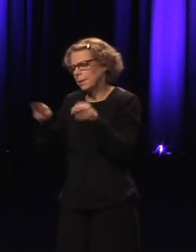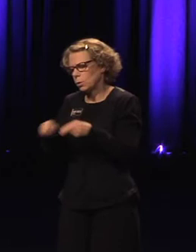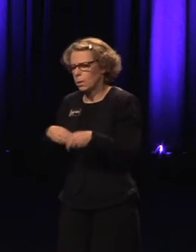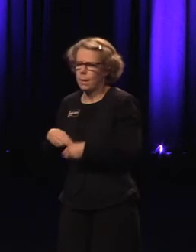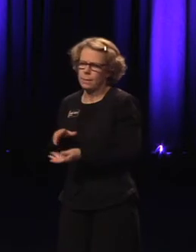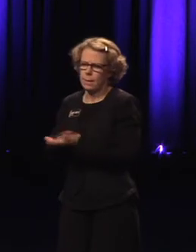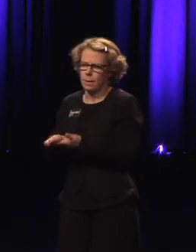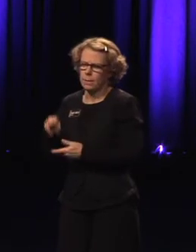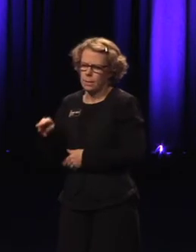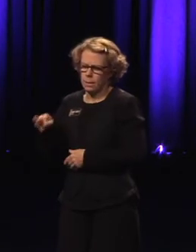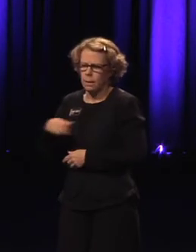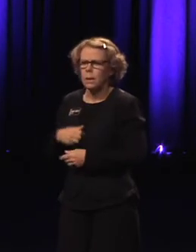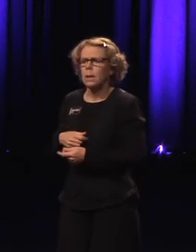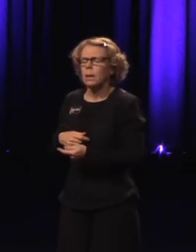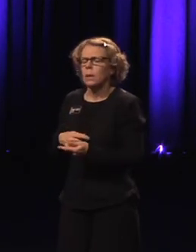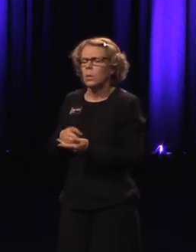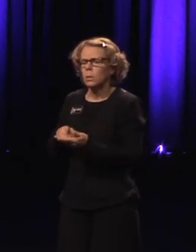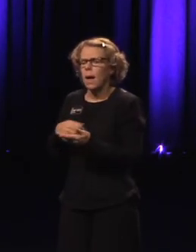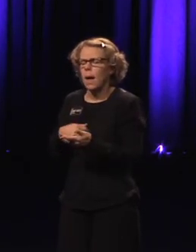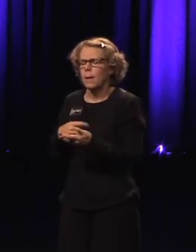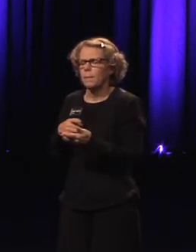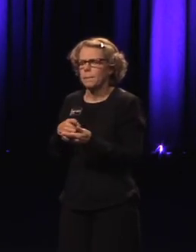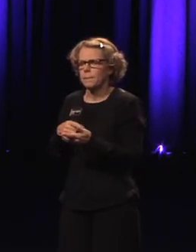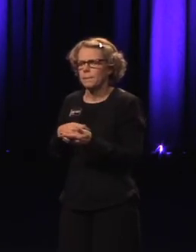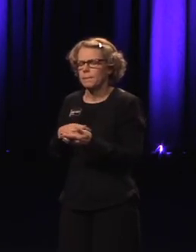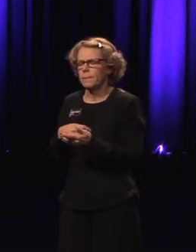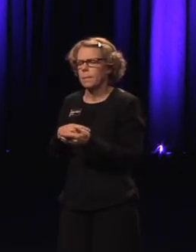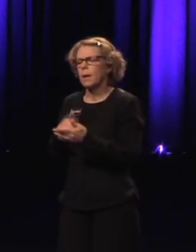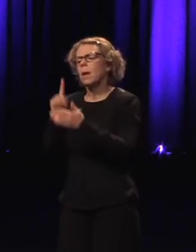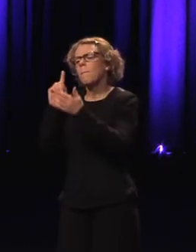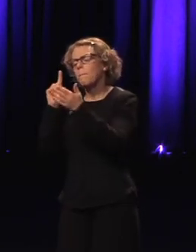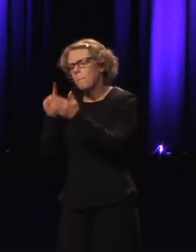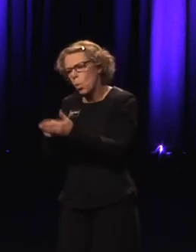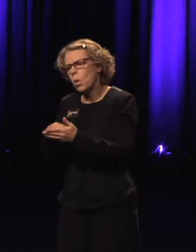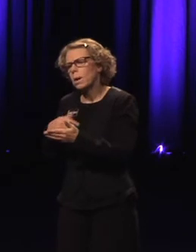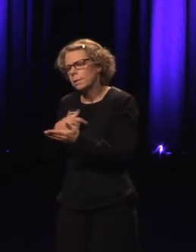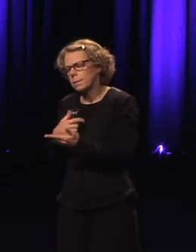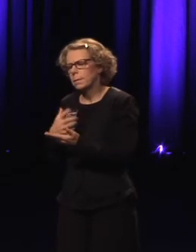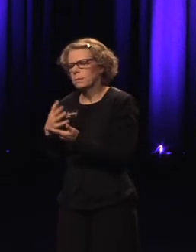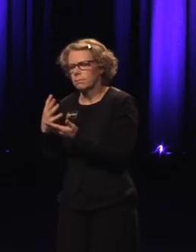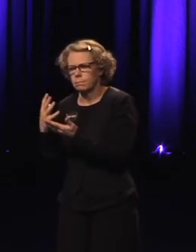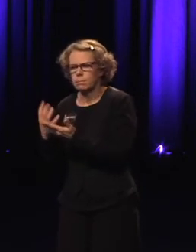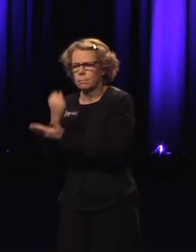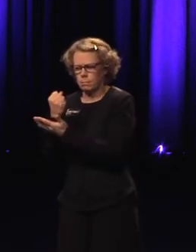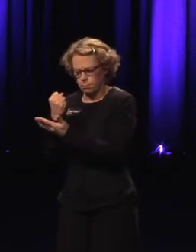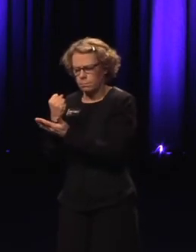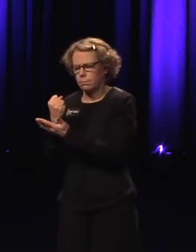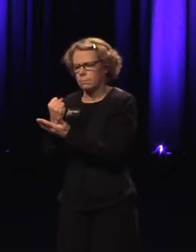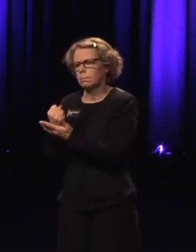For instance, Goal 2 was intended to achieve universal primary